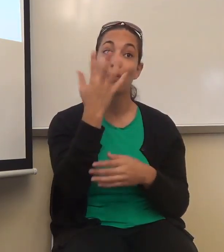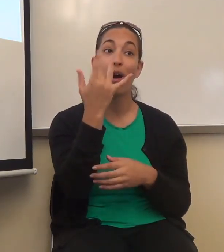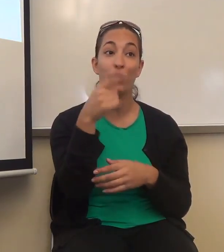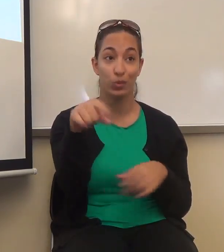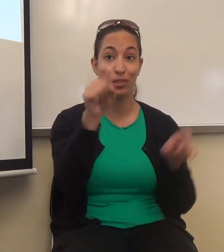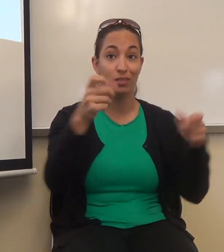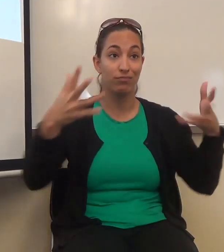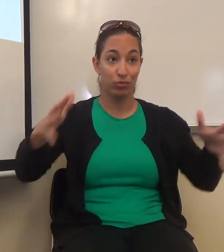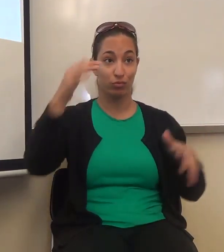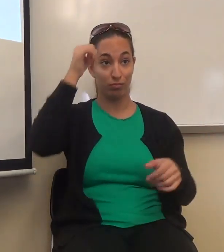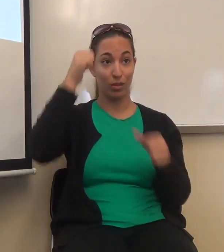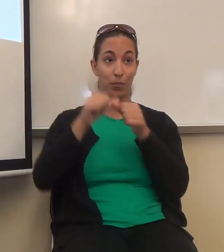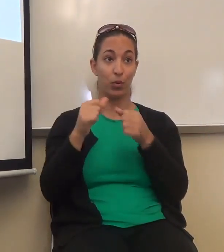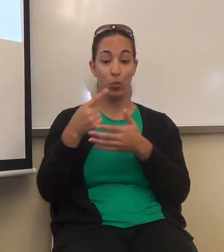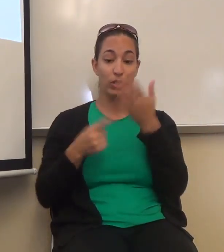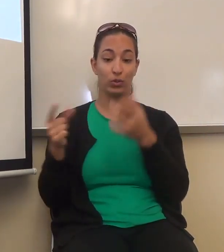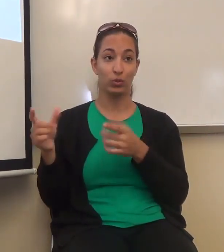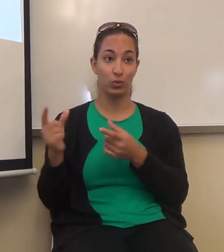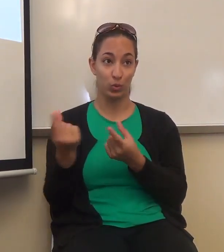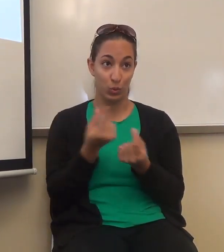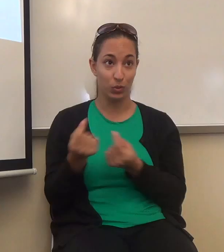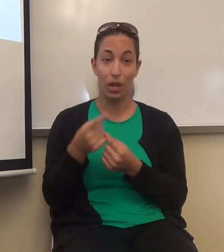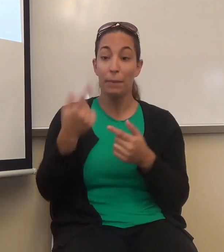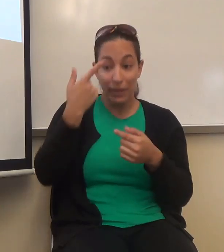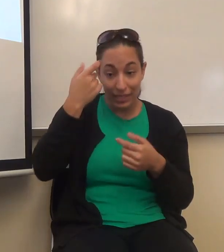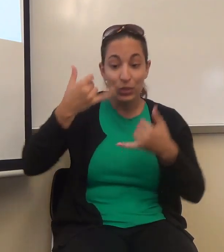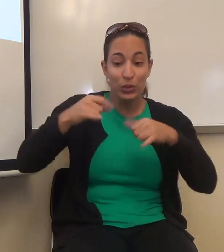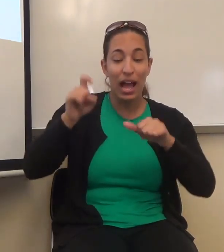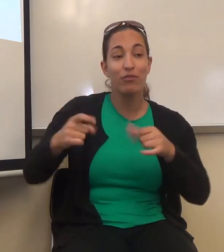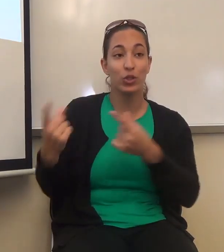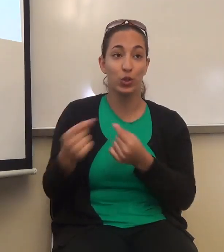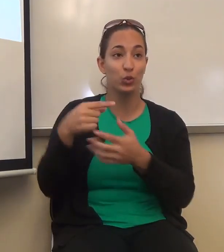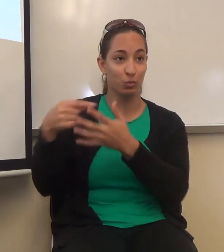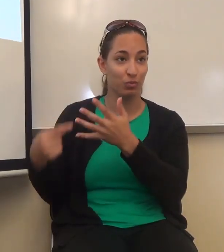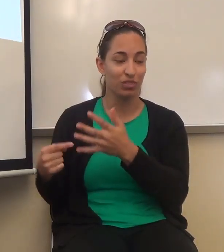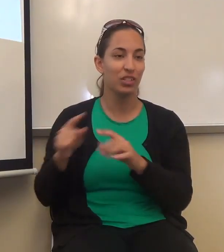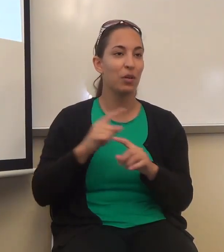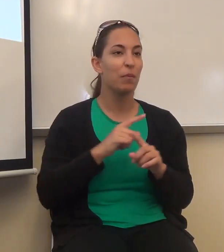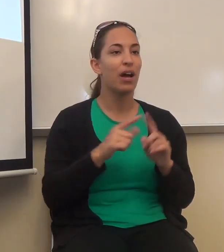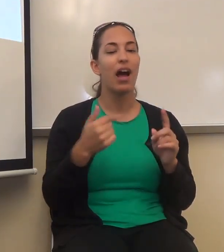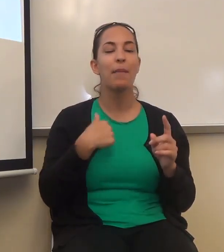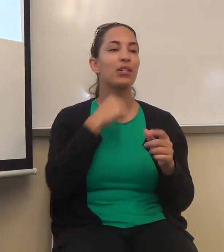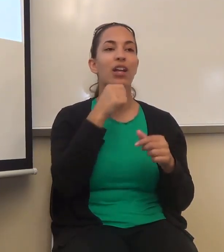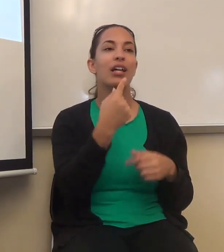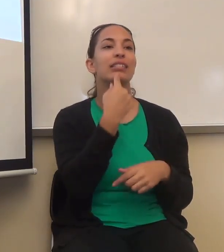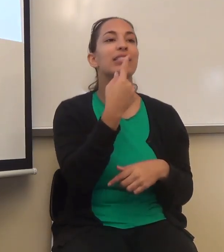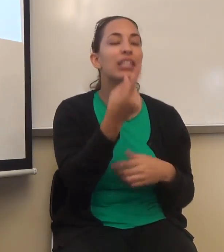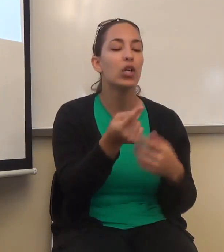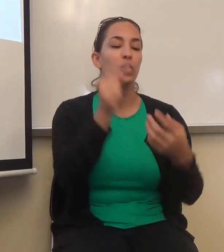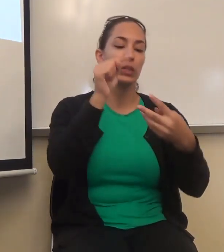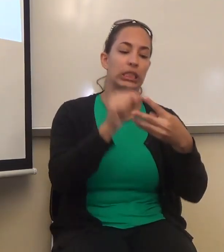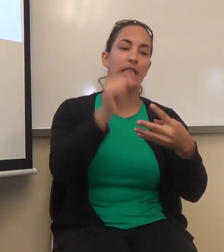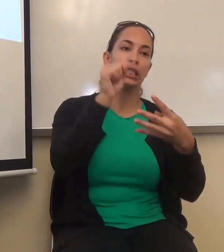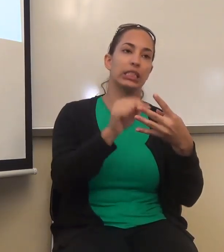remember what to do, because you still have to do this. But I'm not asking you to phrase the